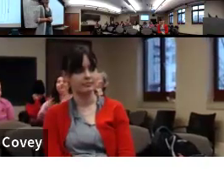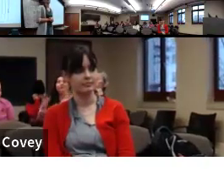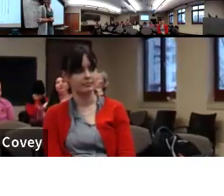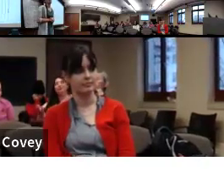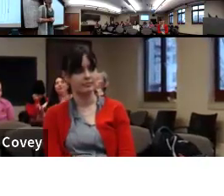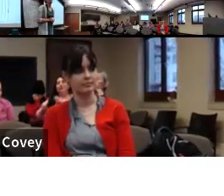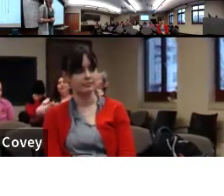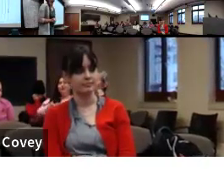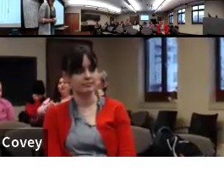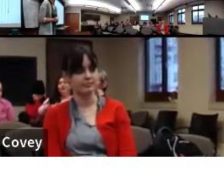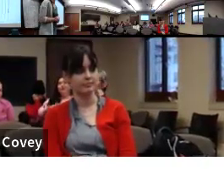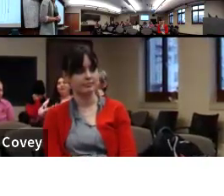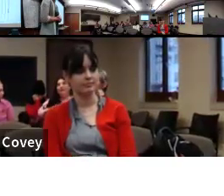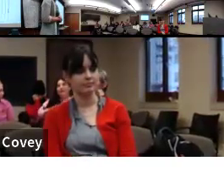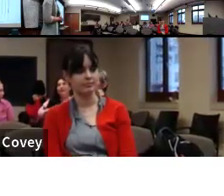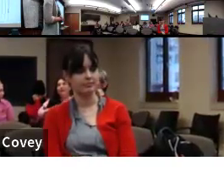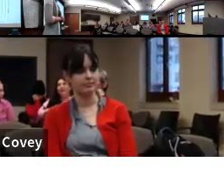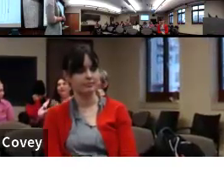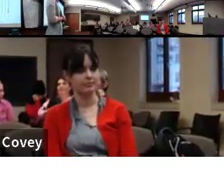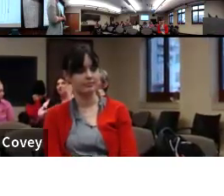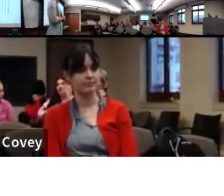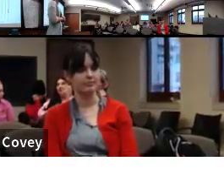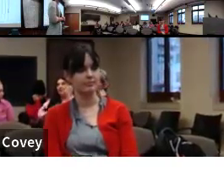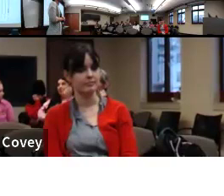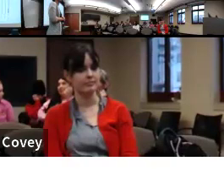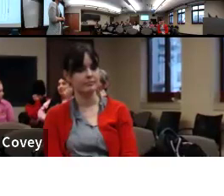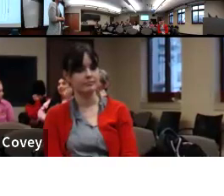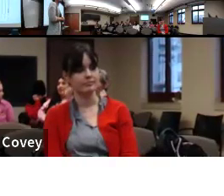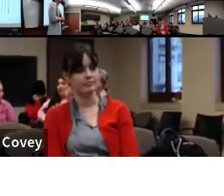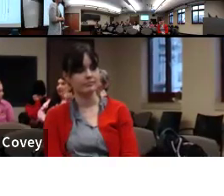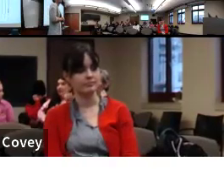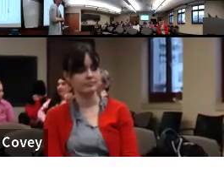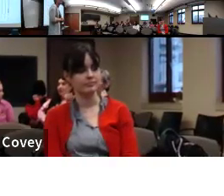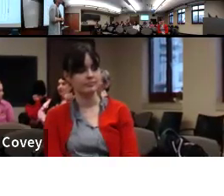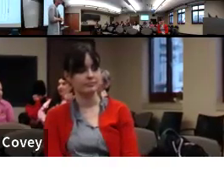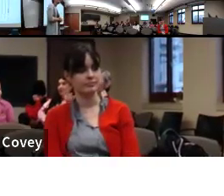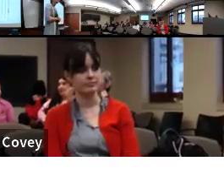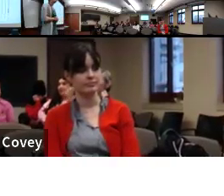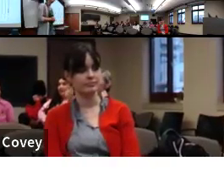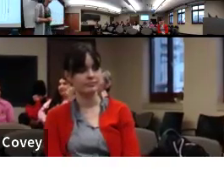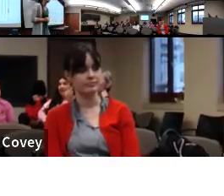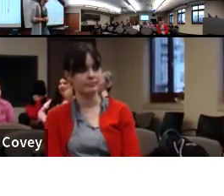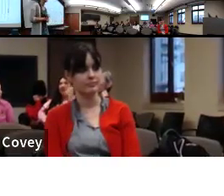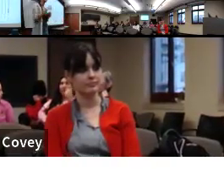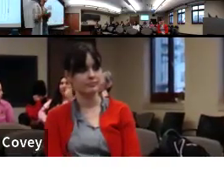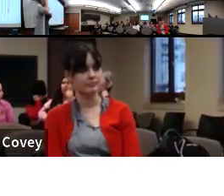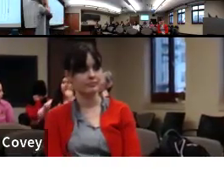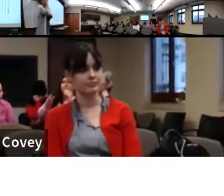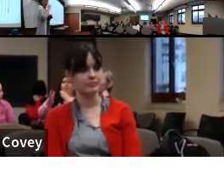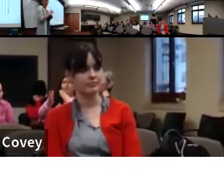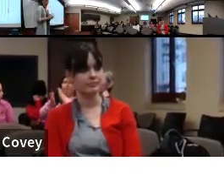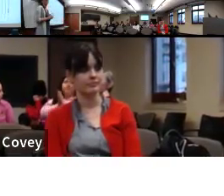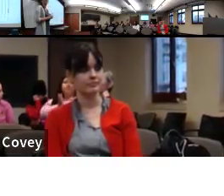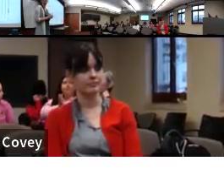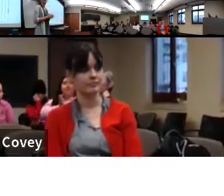community and have a community. But I never really, like, stressed the importance of, like, the science behind it. The science behind, you know,